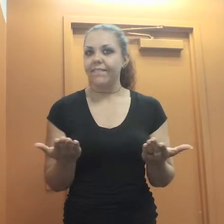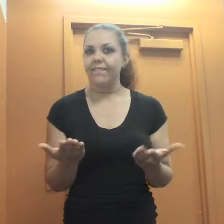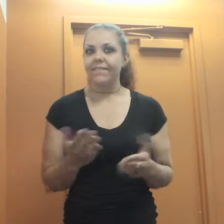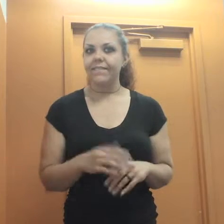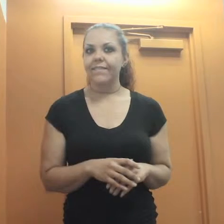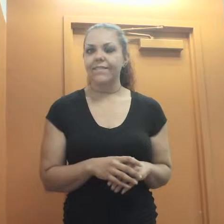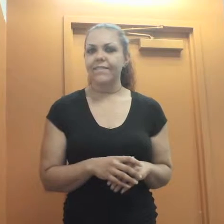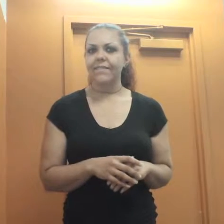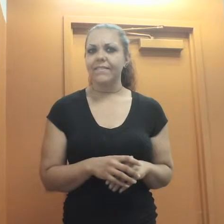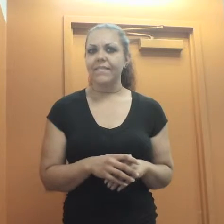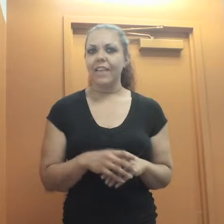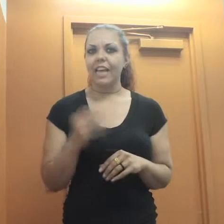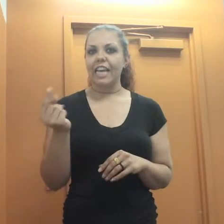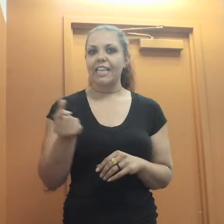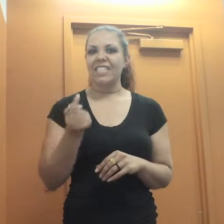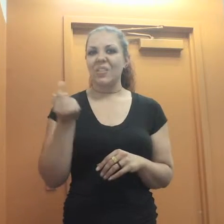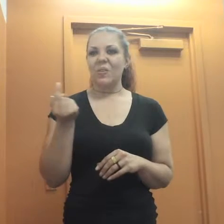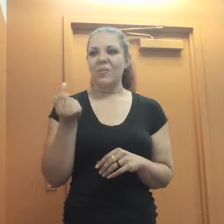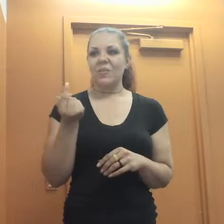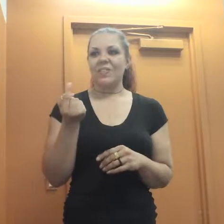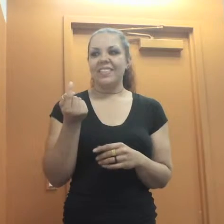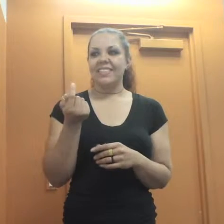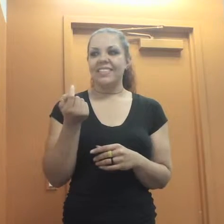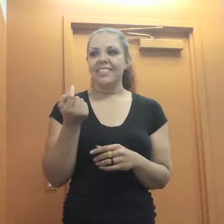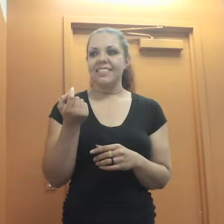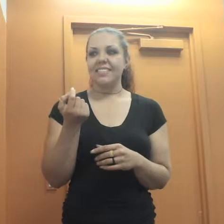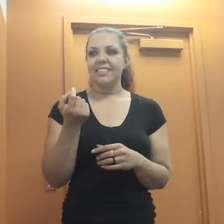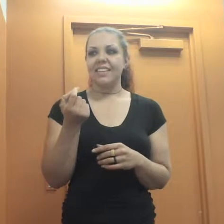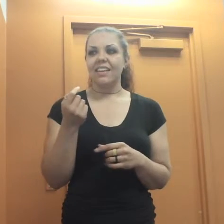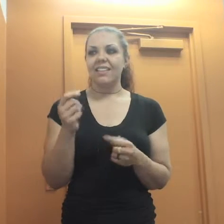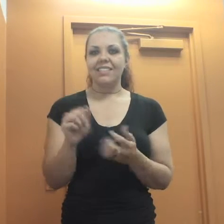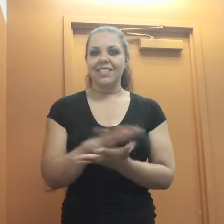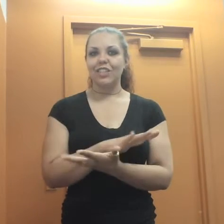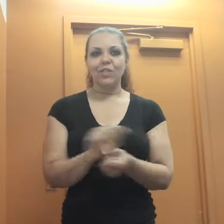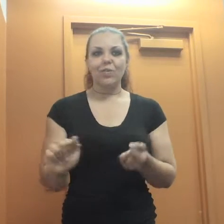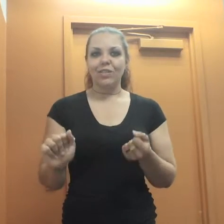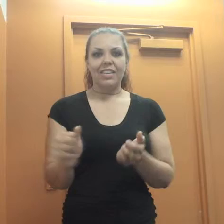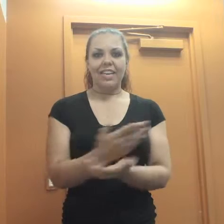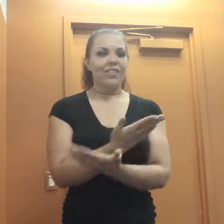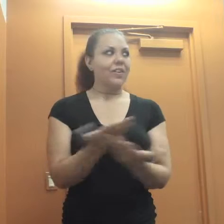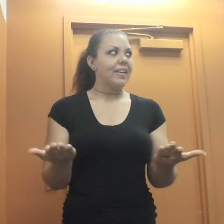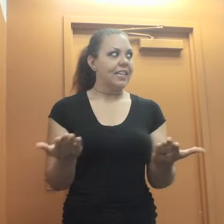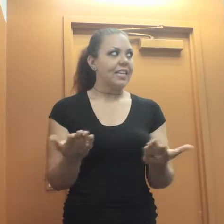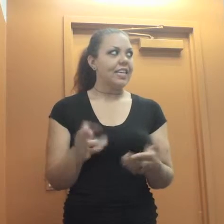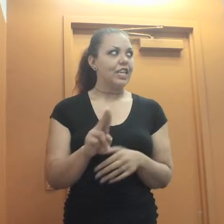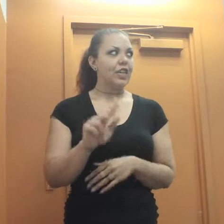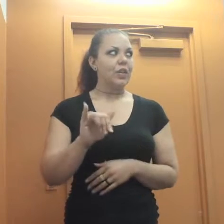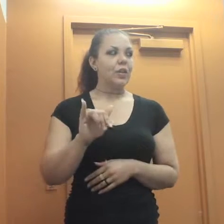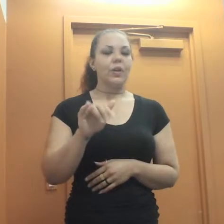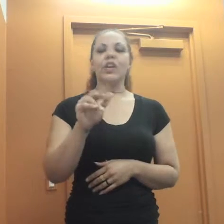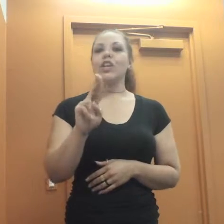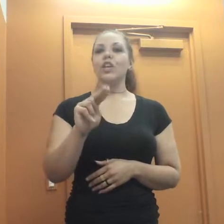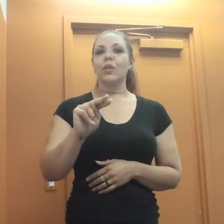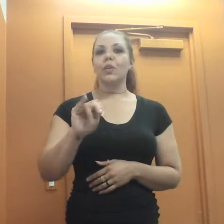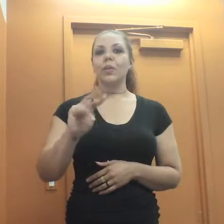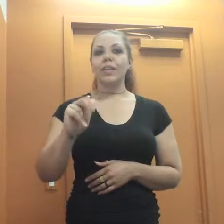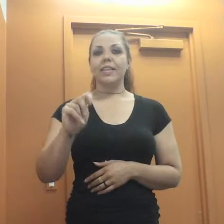only serve to mess up everything. So units are not carried through the solution to the problem, but the proper